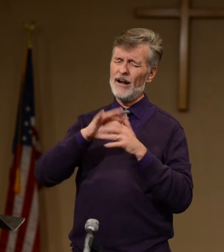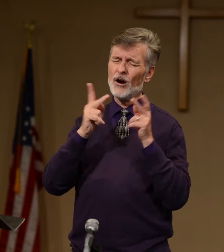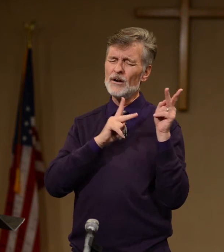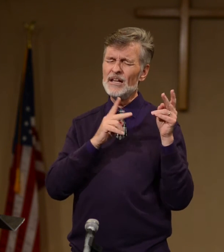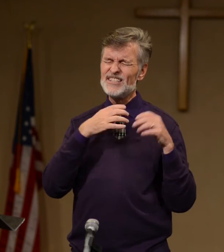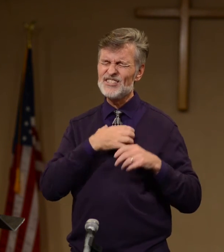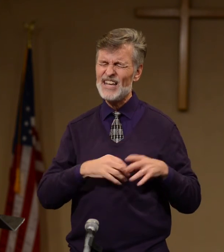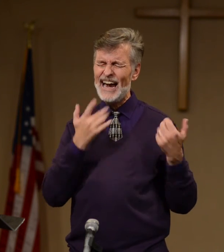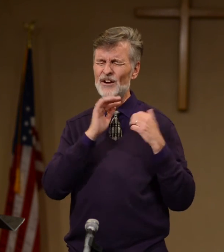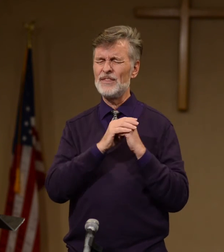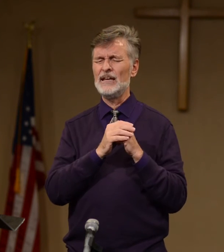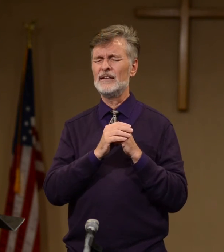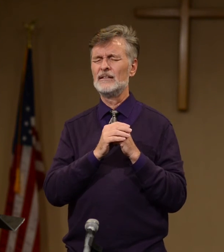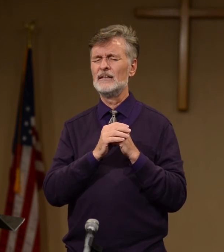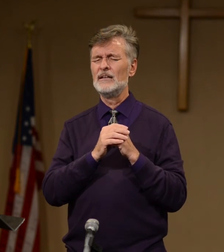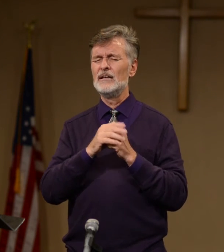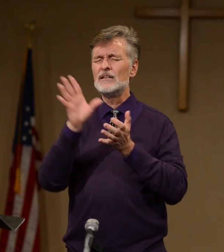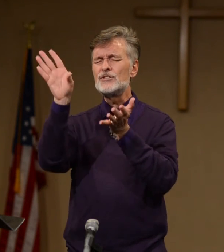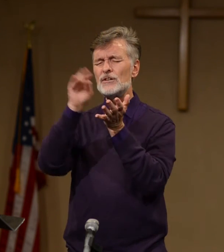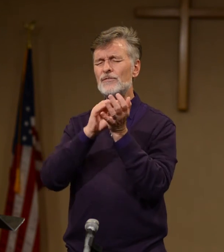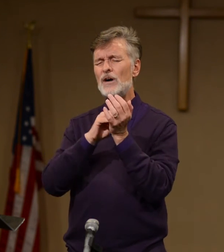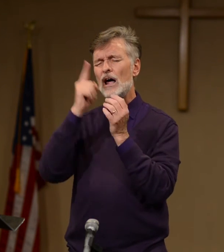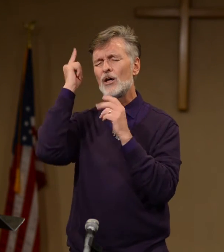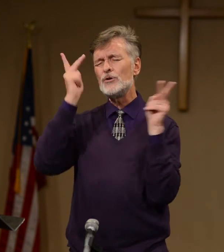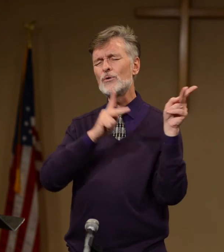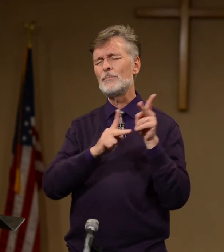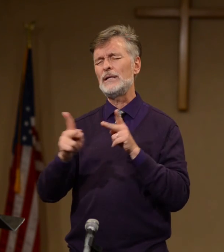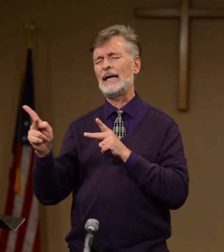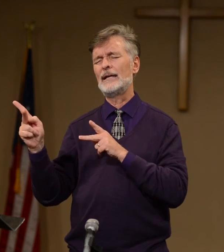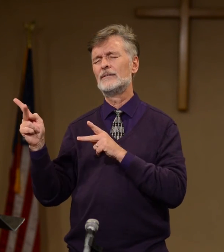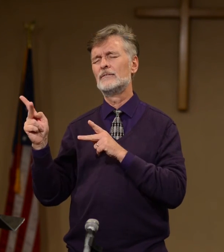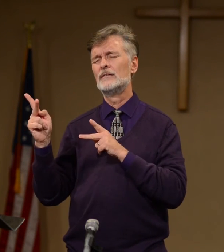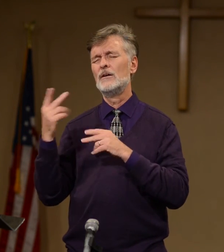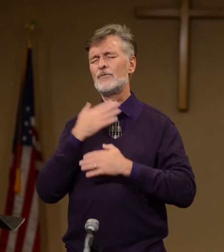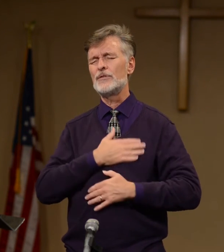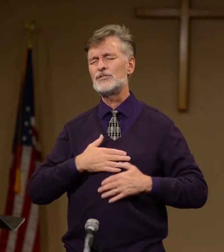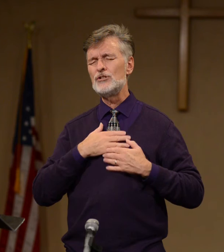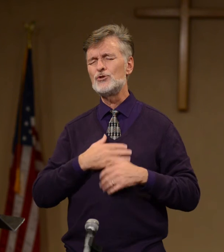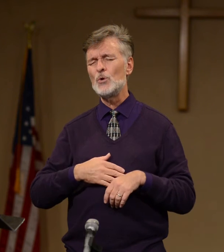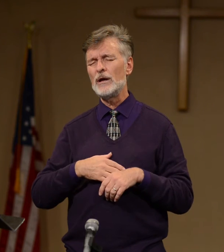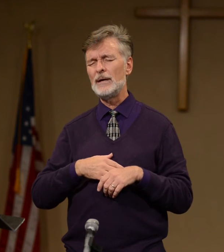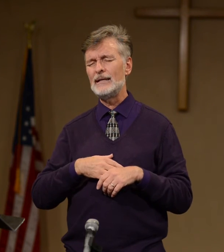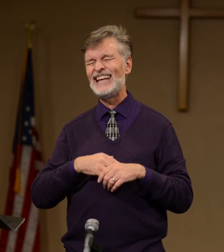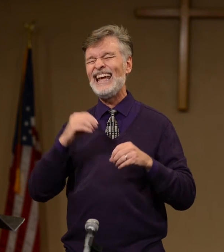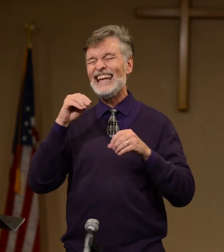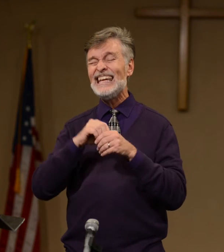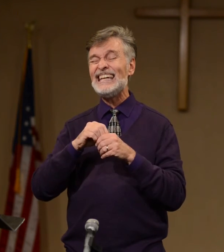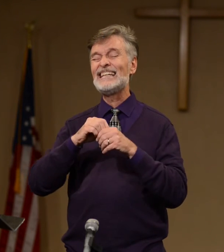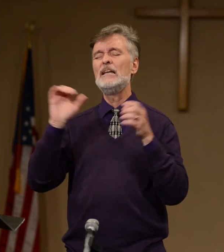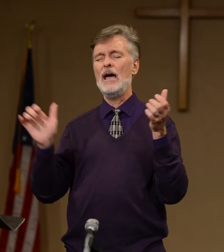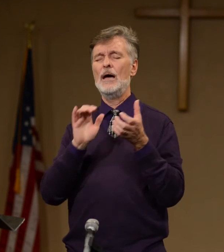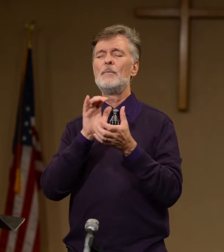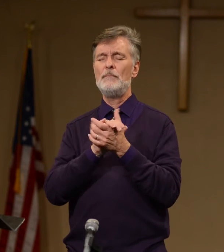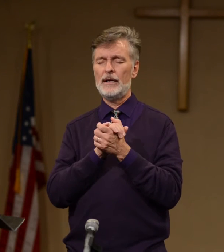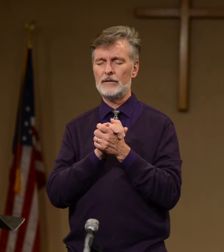our desire then is to follow your plan for this enjoyment in